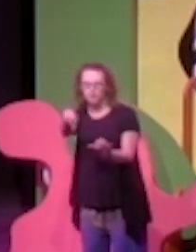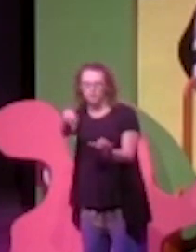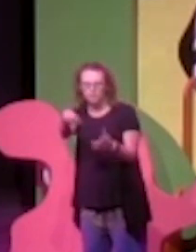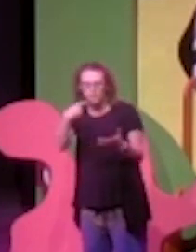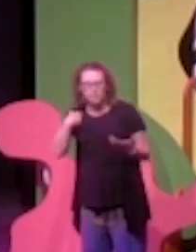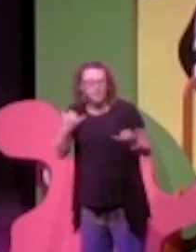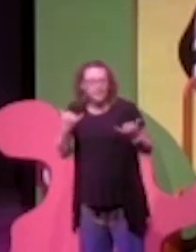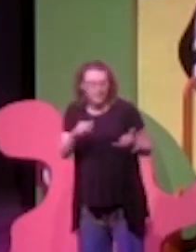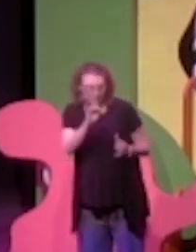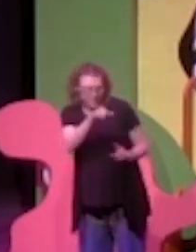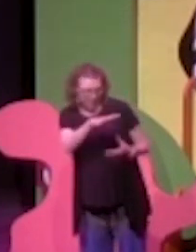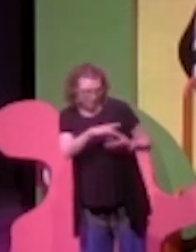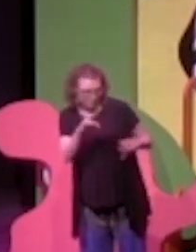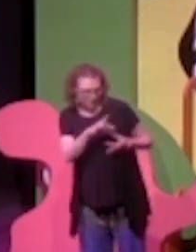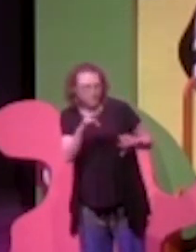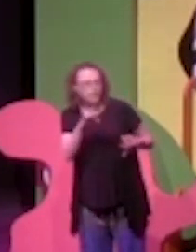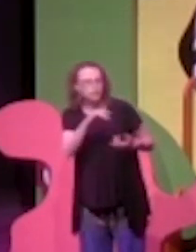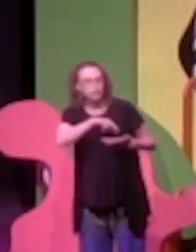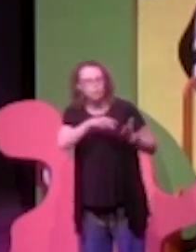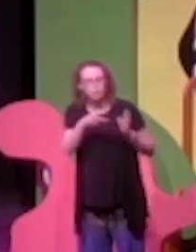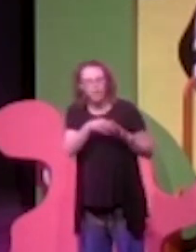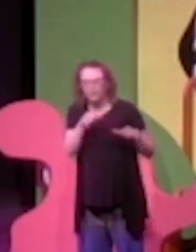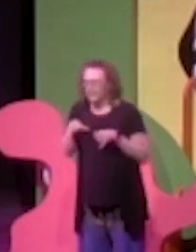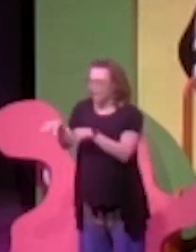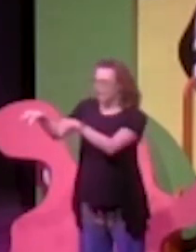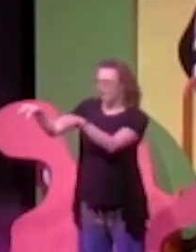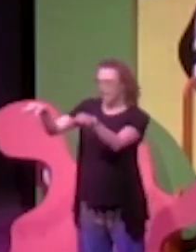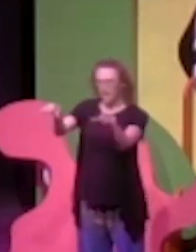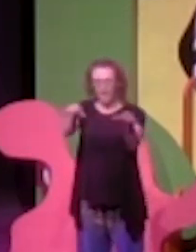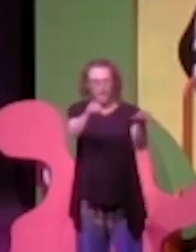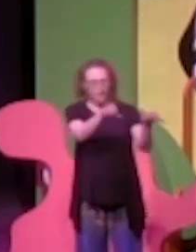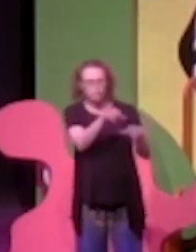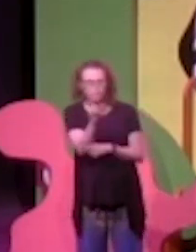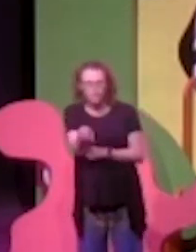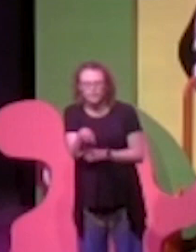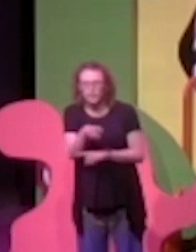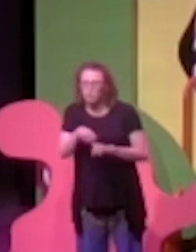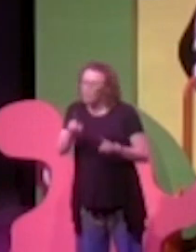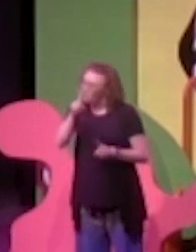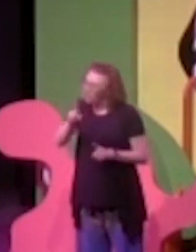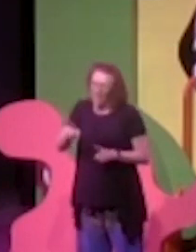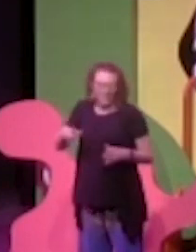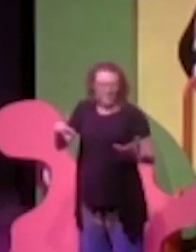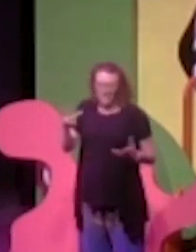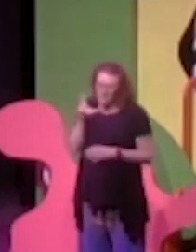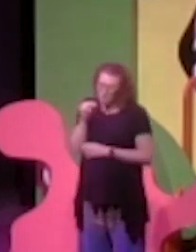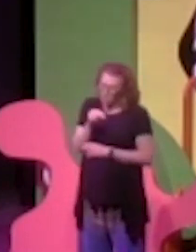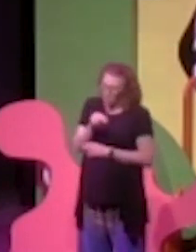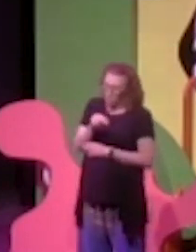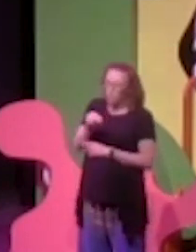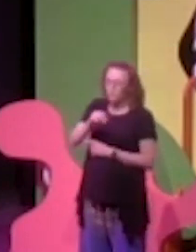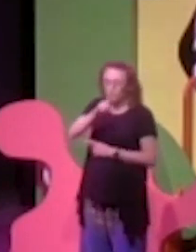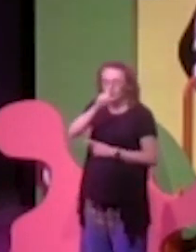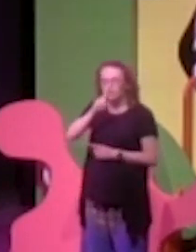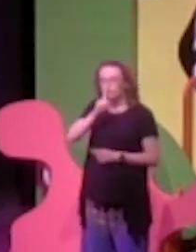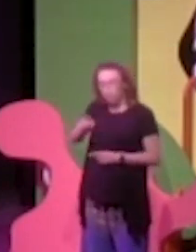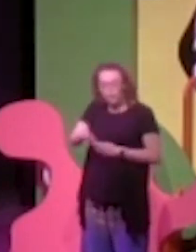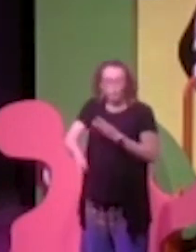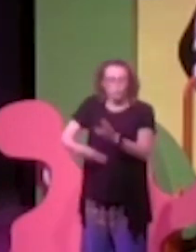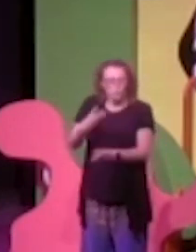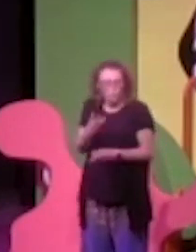have to be homogenous, when the reality is the best expression of a human life